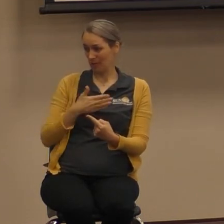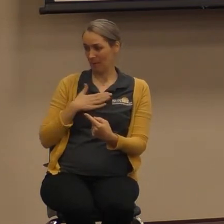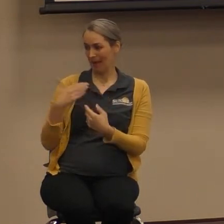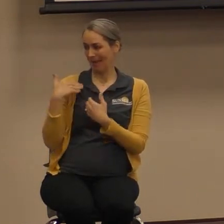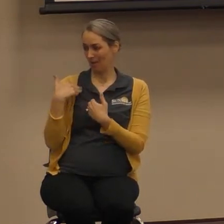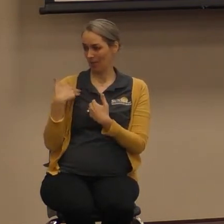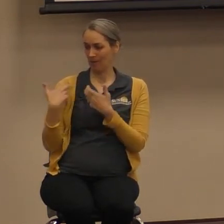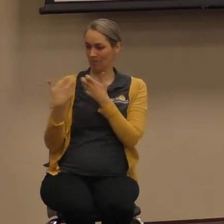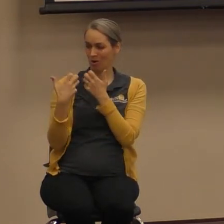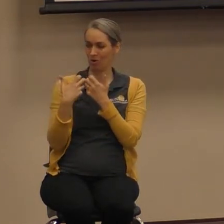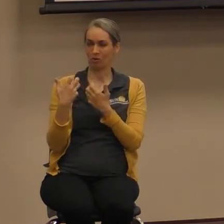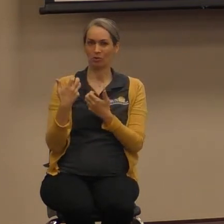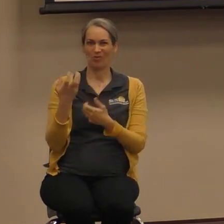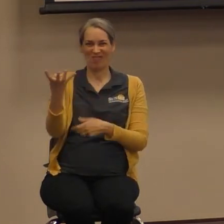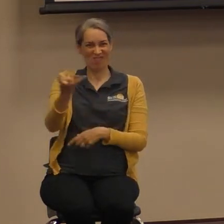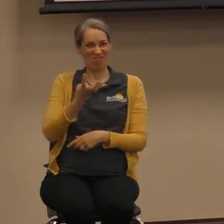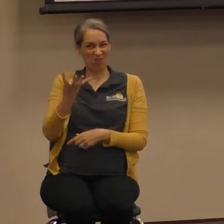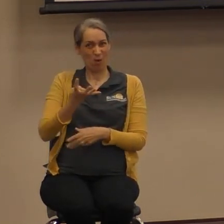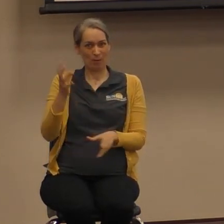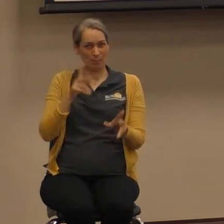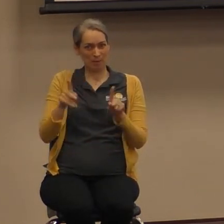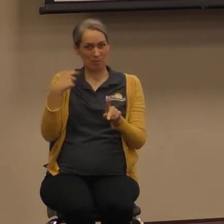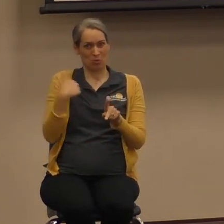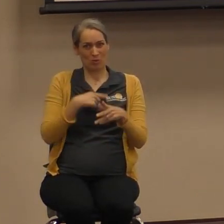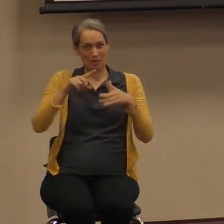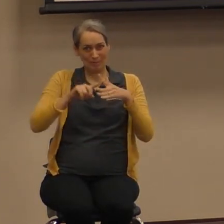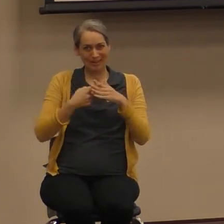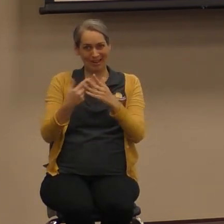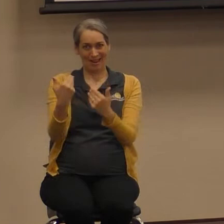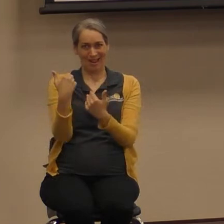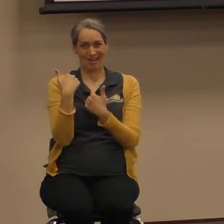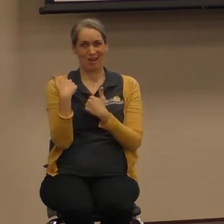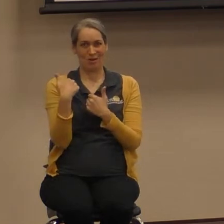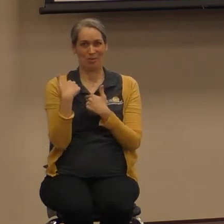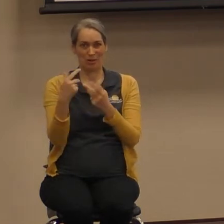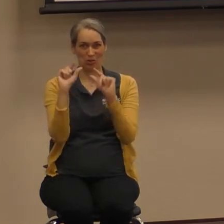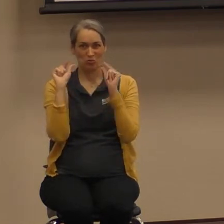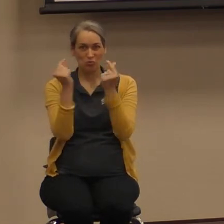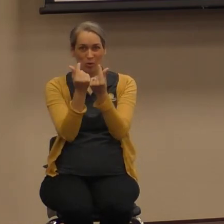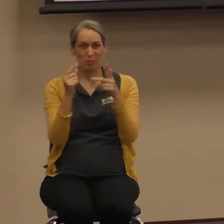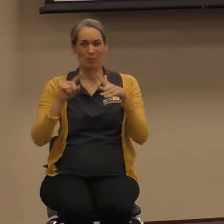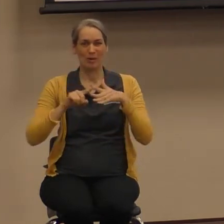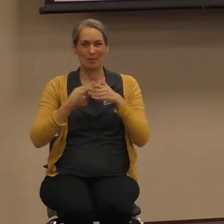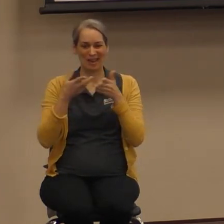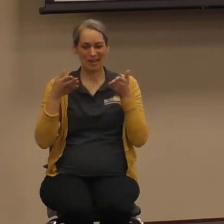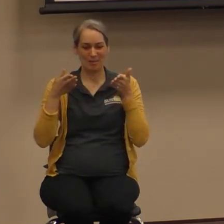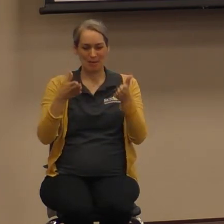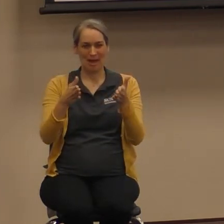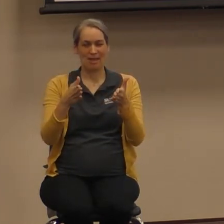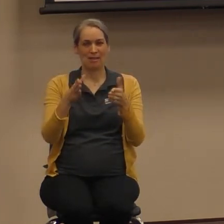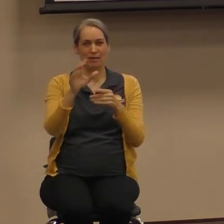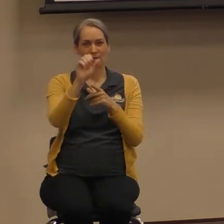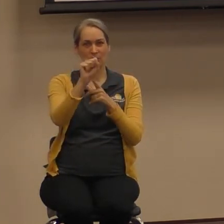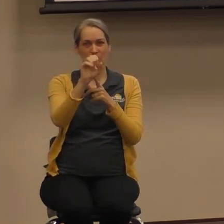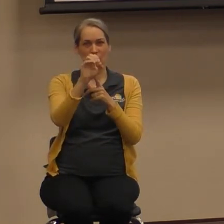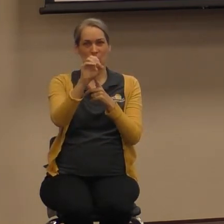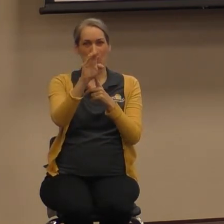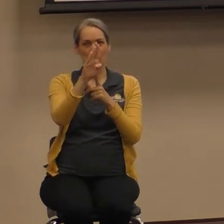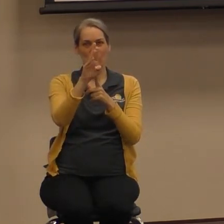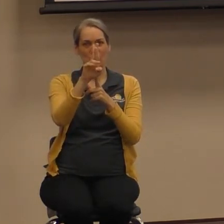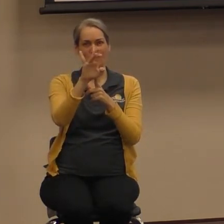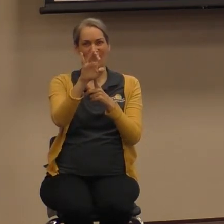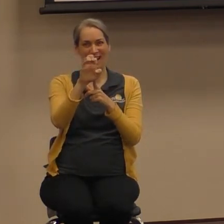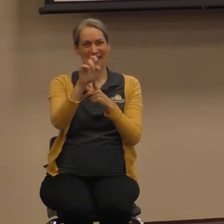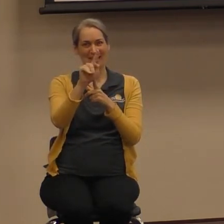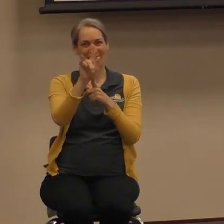other guys started an accountability group, and we started down the path of sobriety. And this is when I realized I really want to help others. So I start the Masters. 2